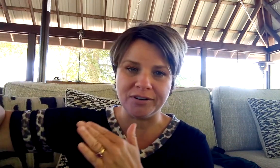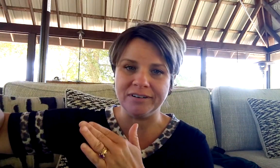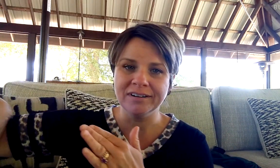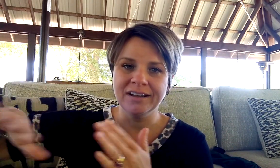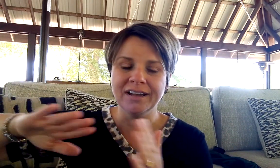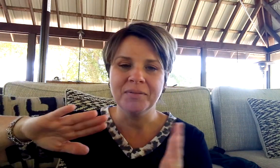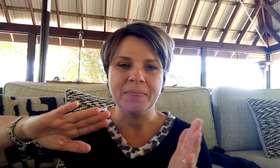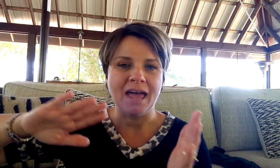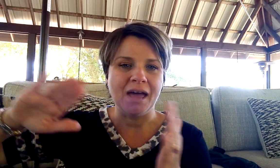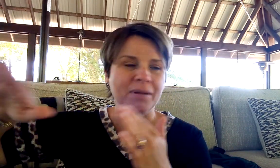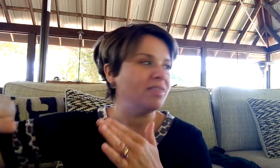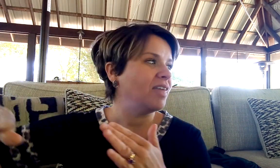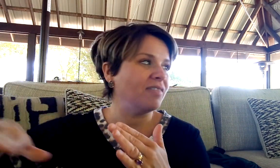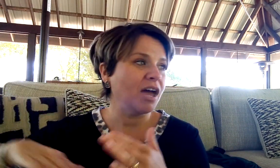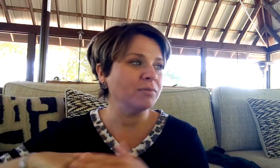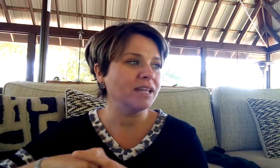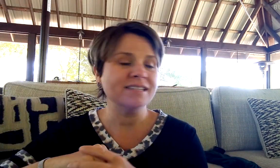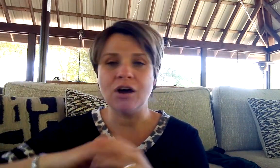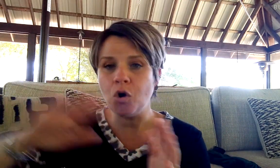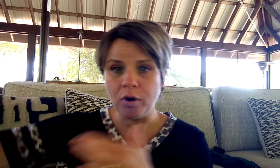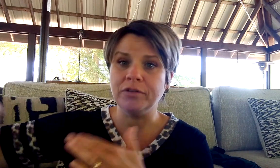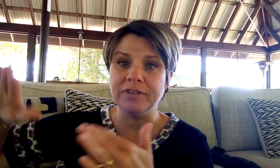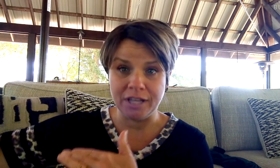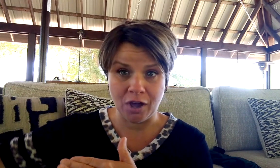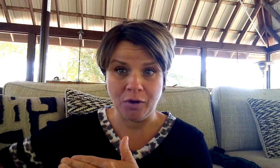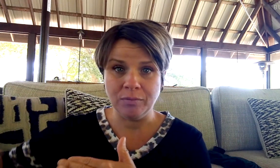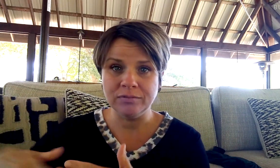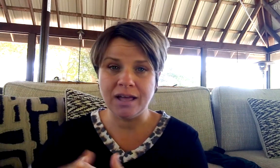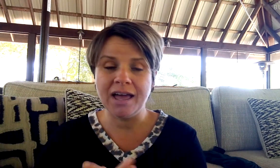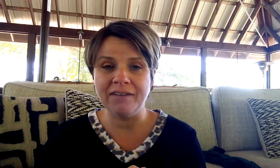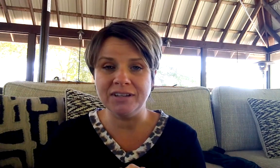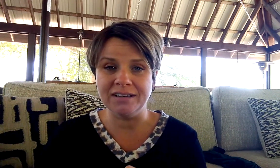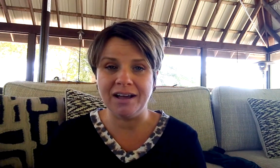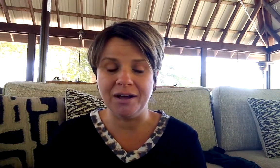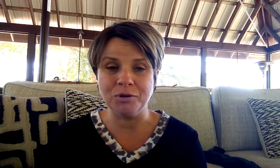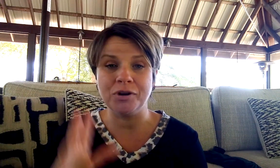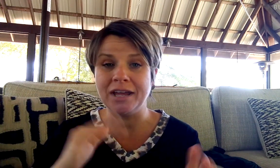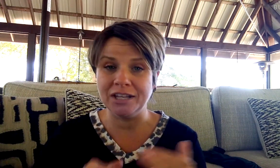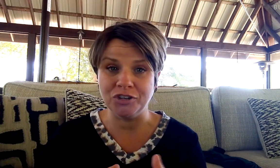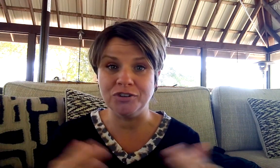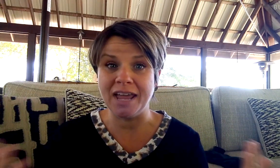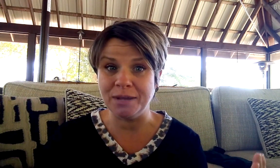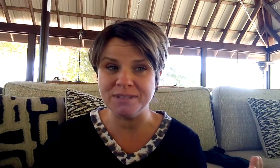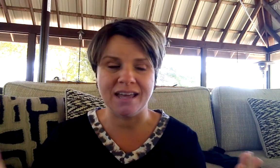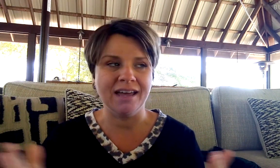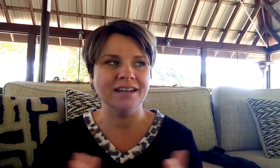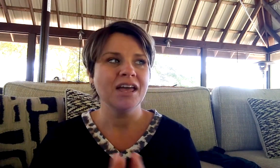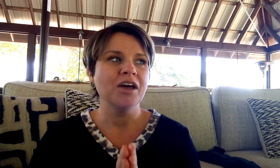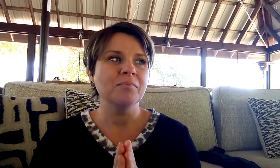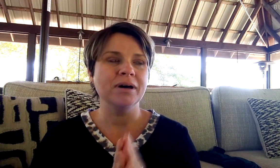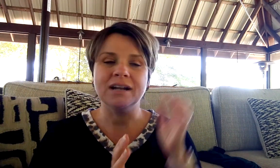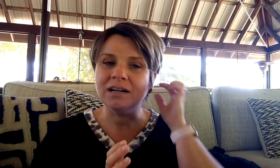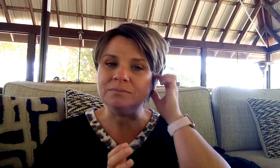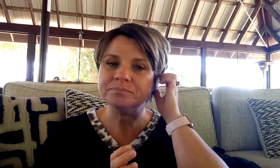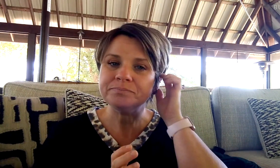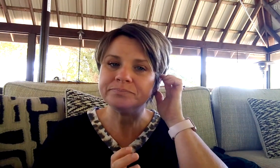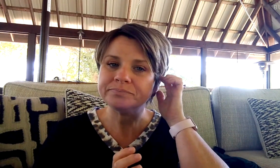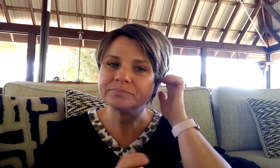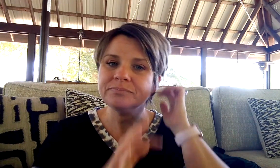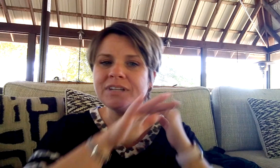other, that's a whole other video, creating your name sign. But so